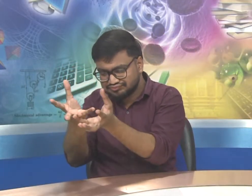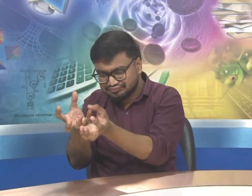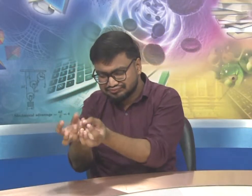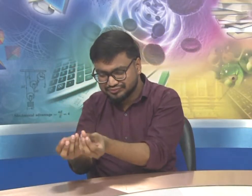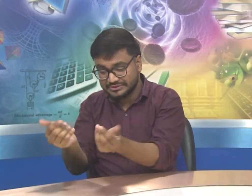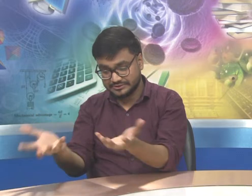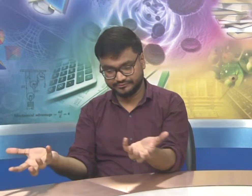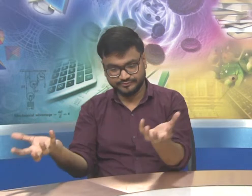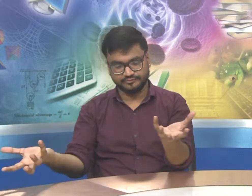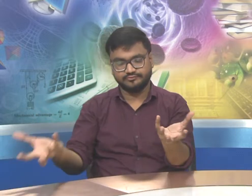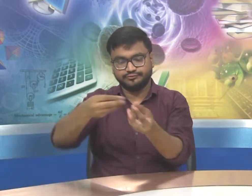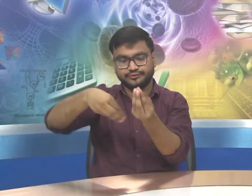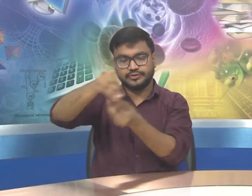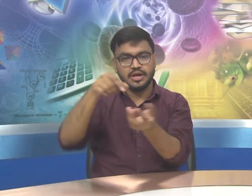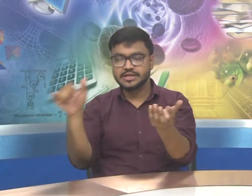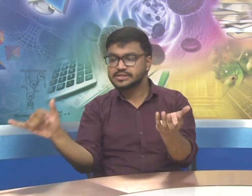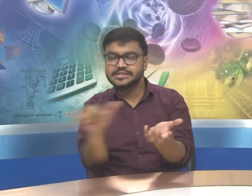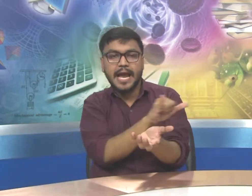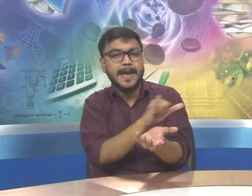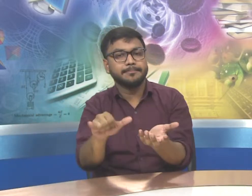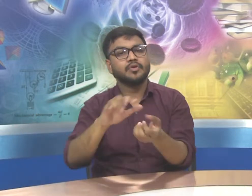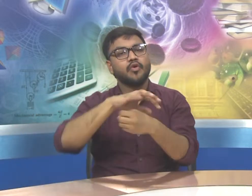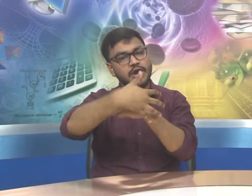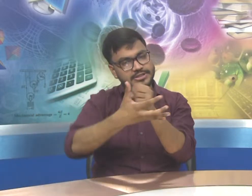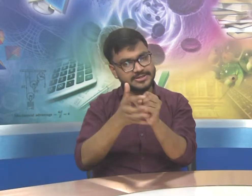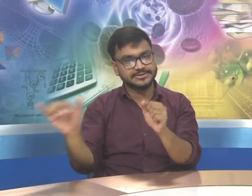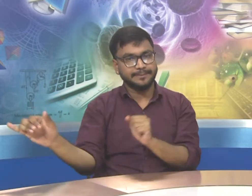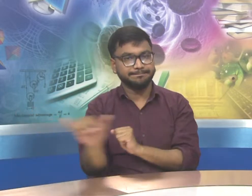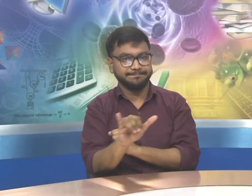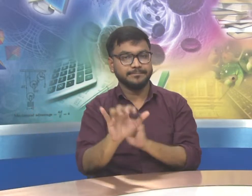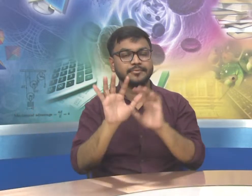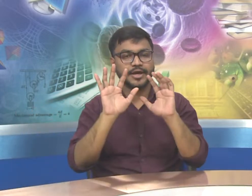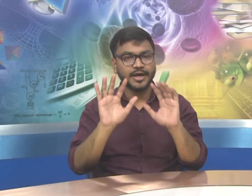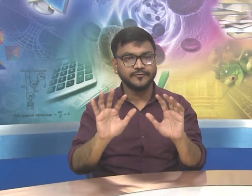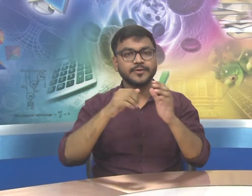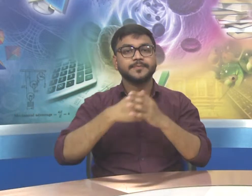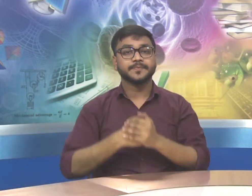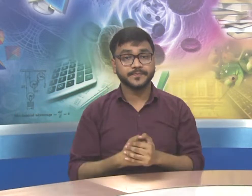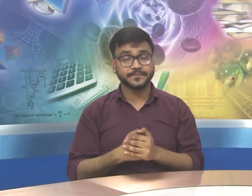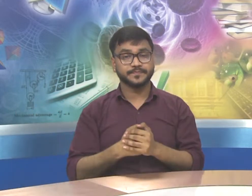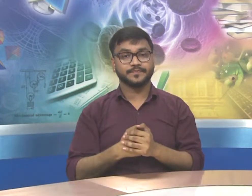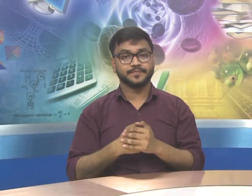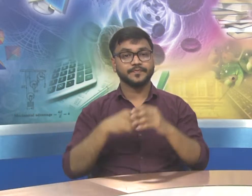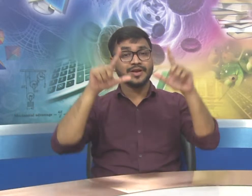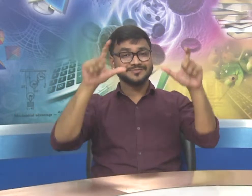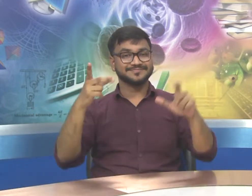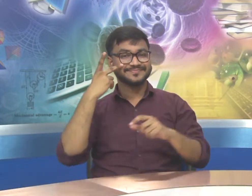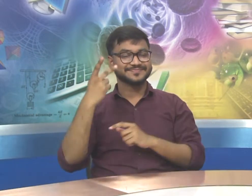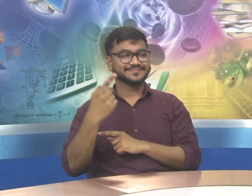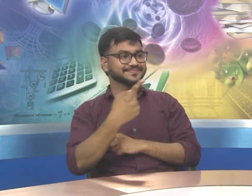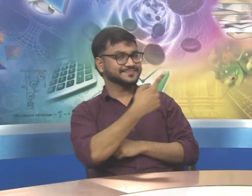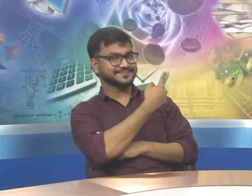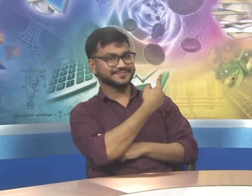For example, there is an example of law of conservation of mass.